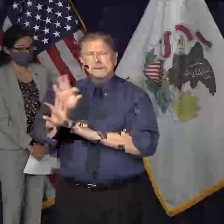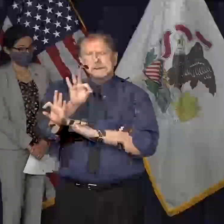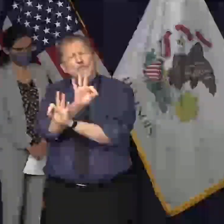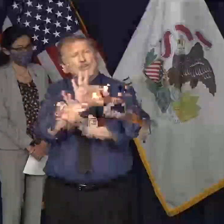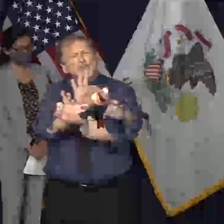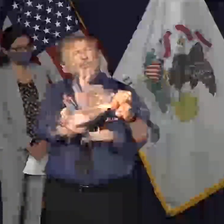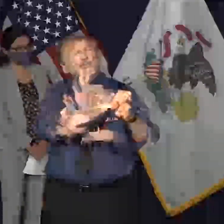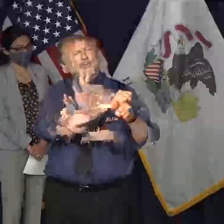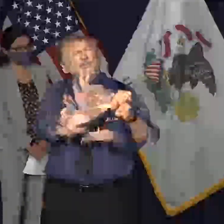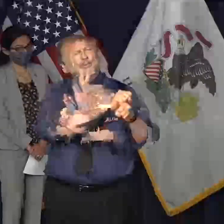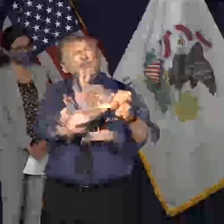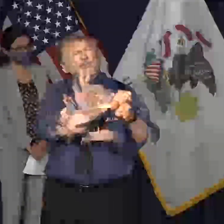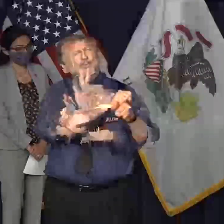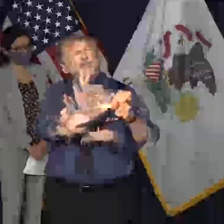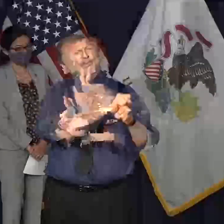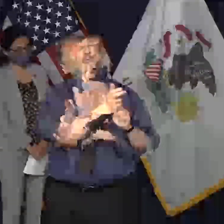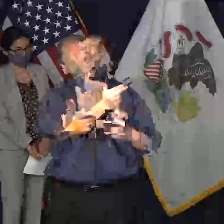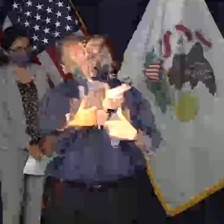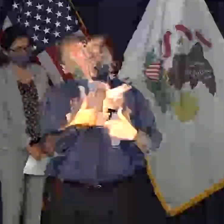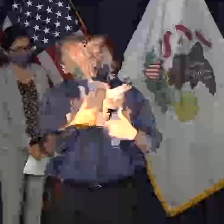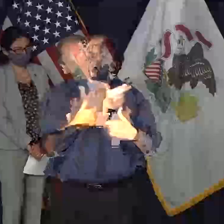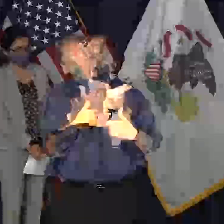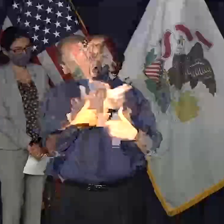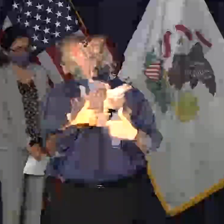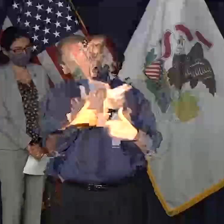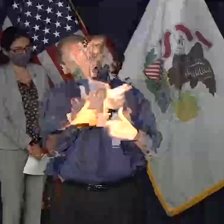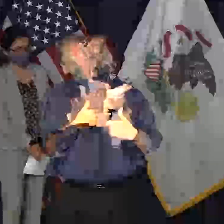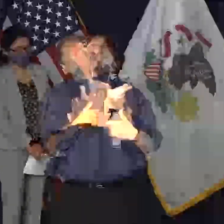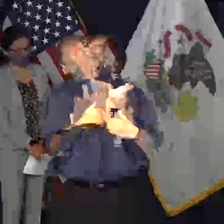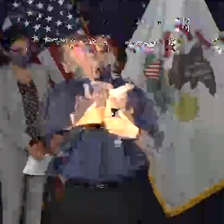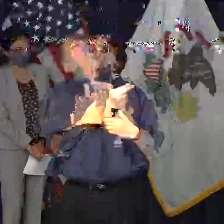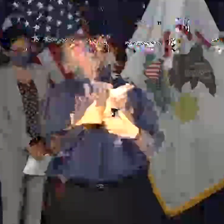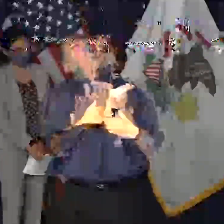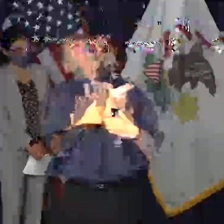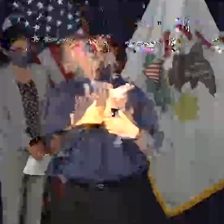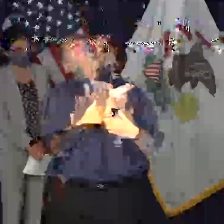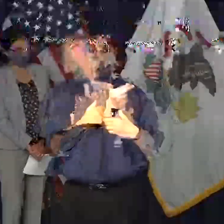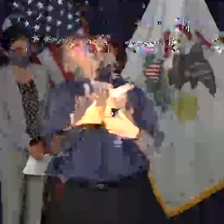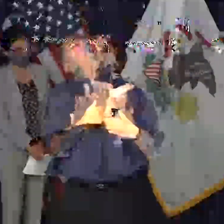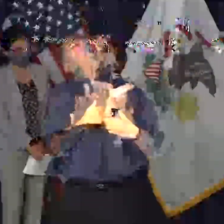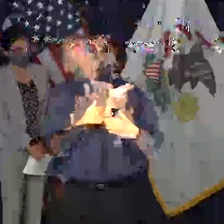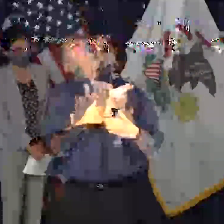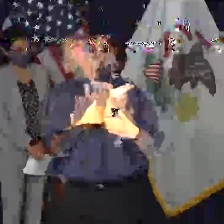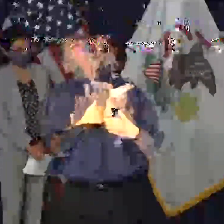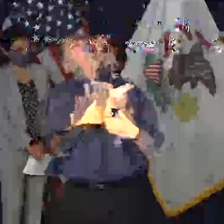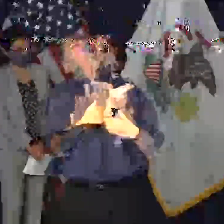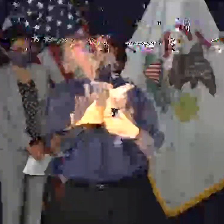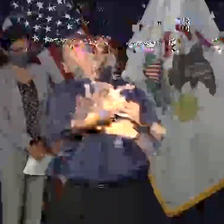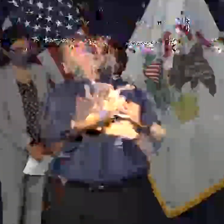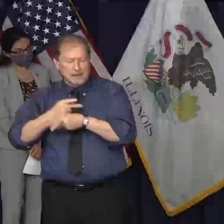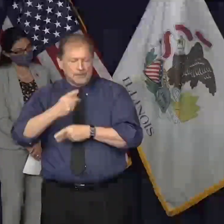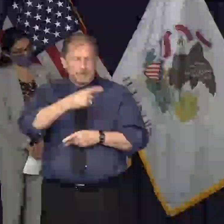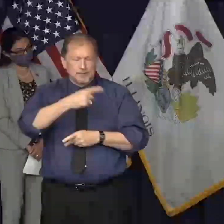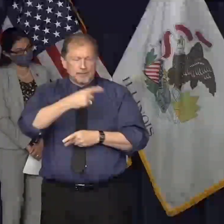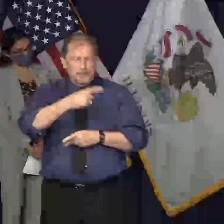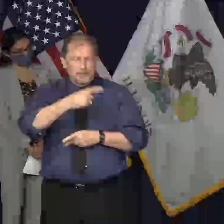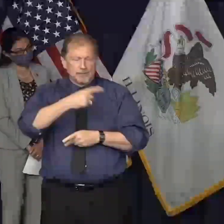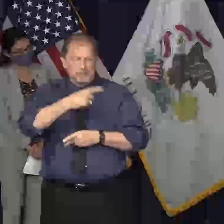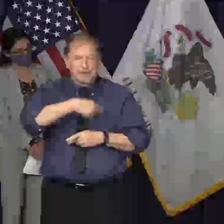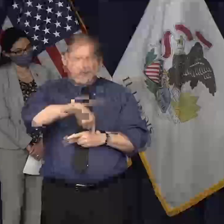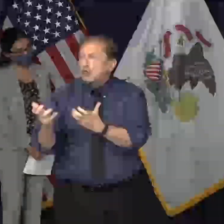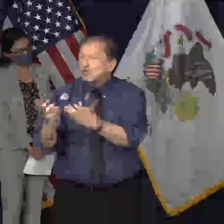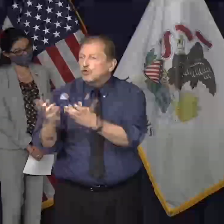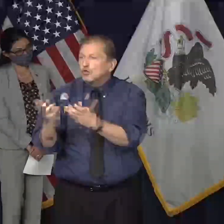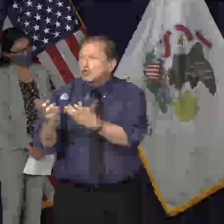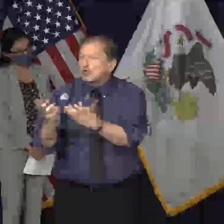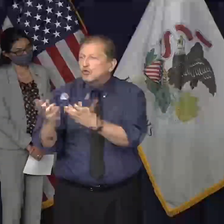residents who may need to move out of their home as a precautionary measure to make sure they keep their families or their roommates